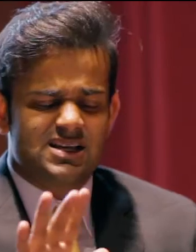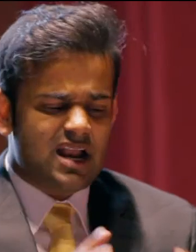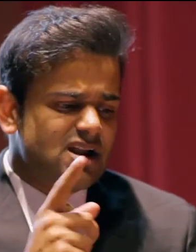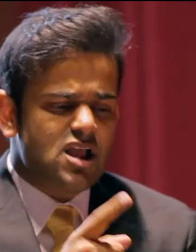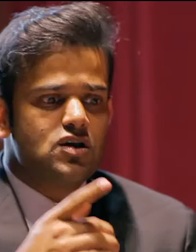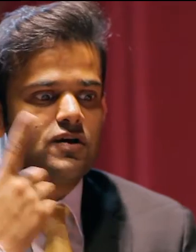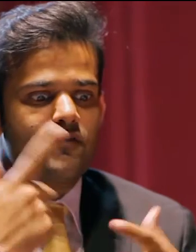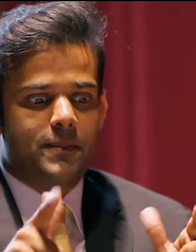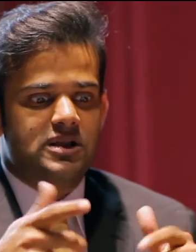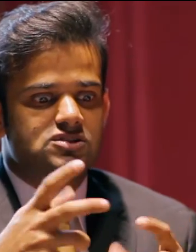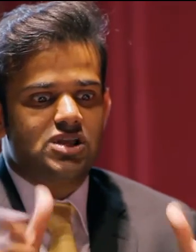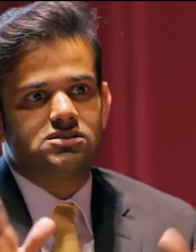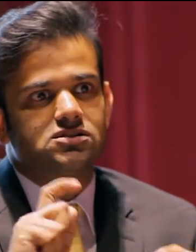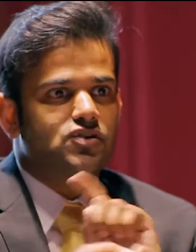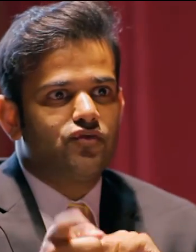Nice.